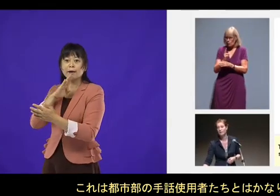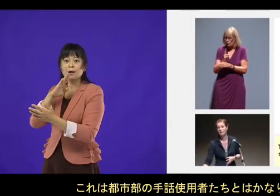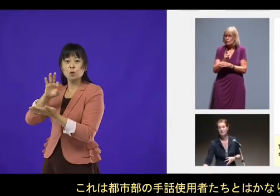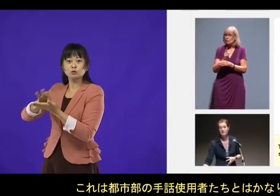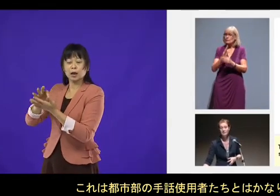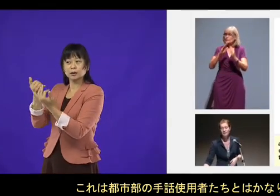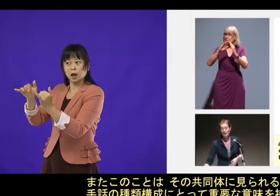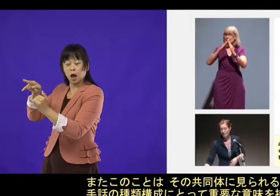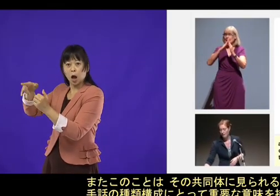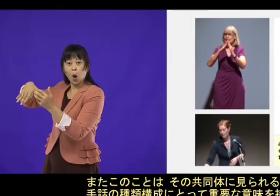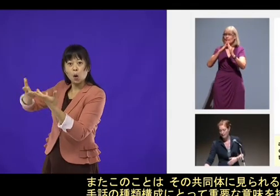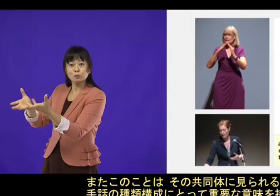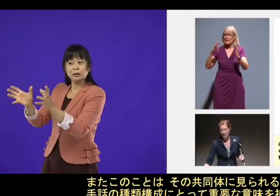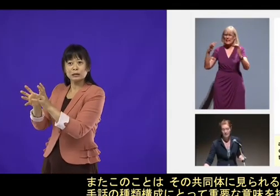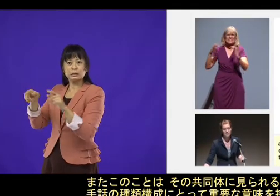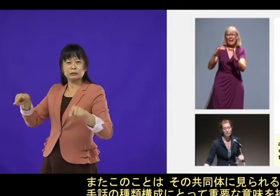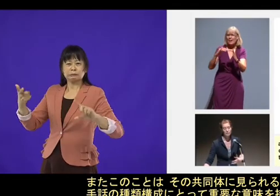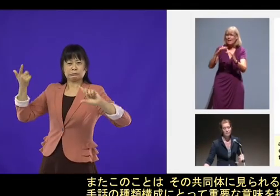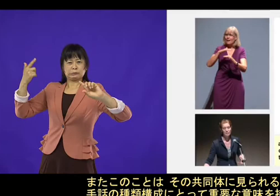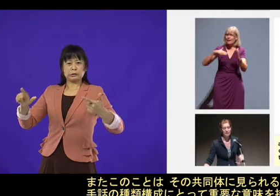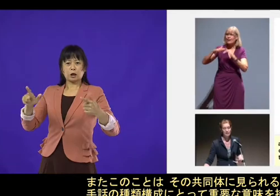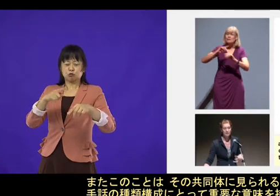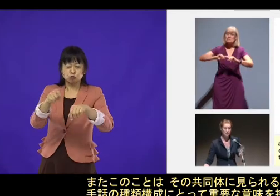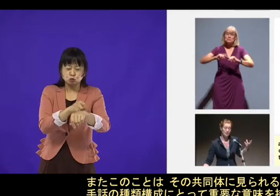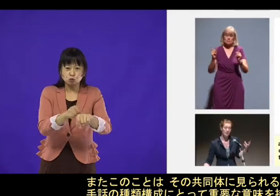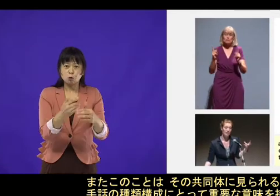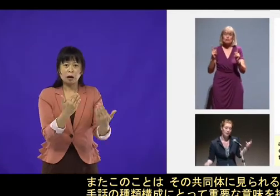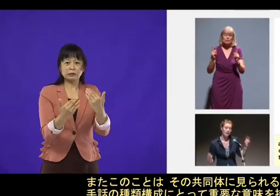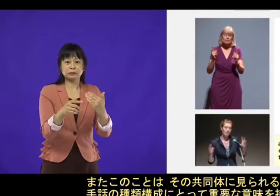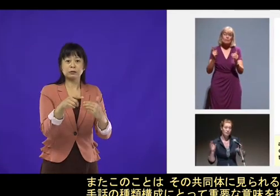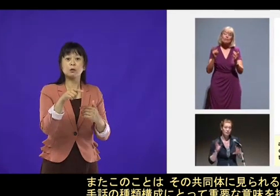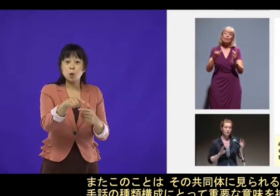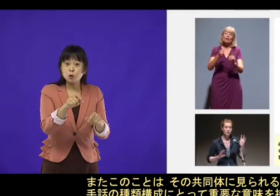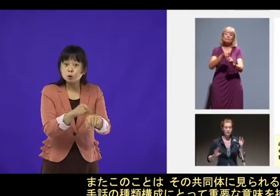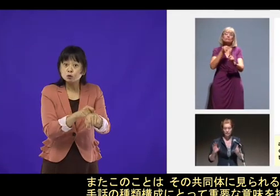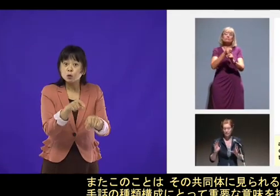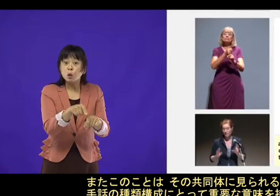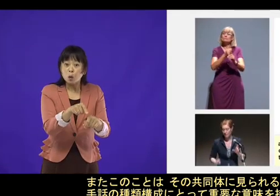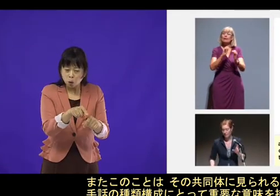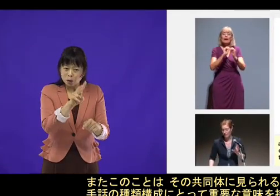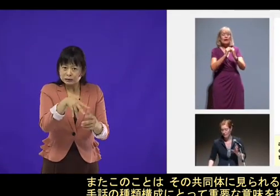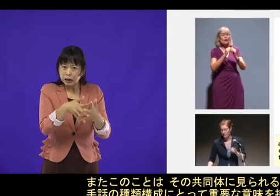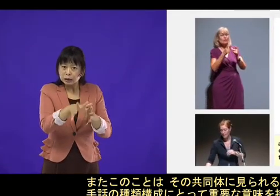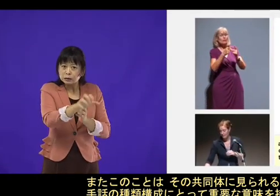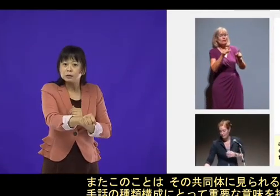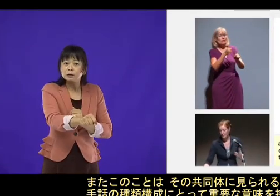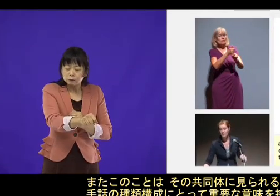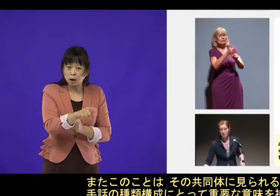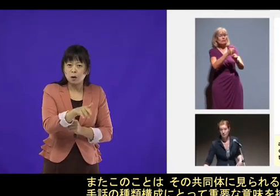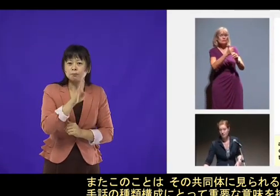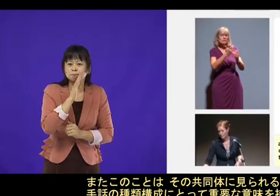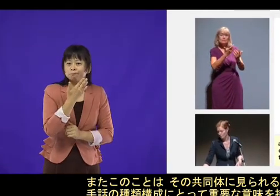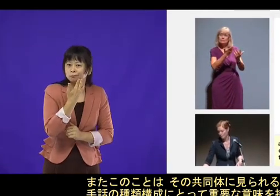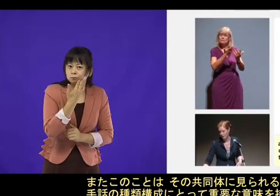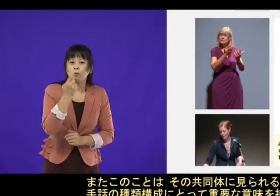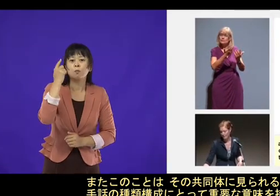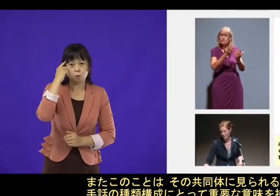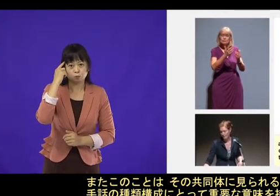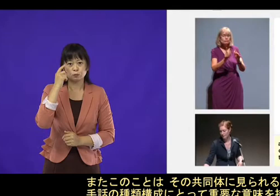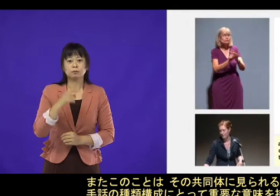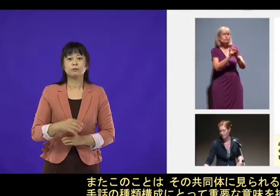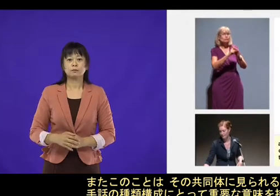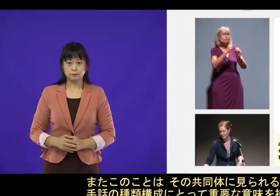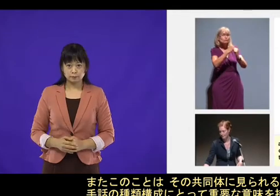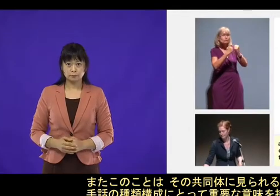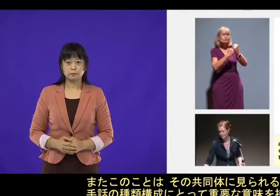signing communities, and it has important implications for the constitution of the types of signers you find